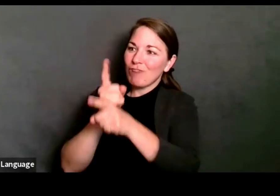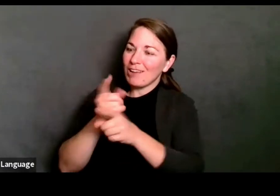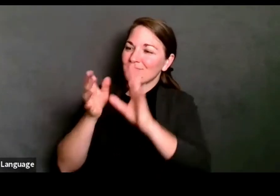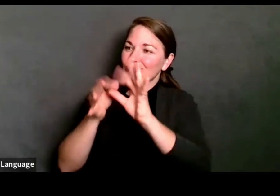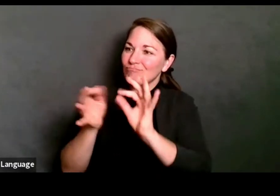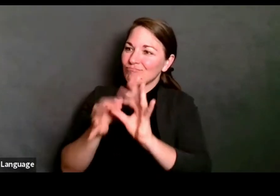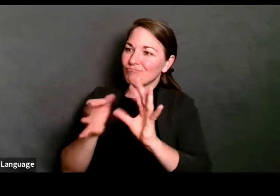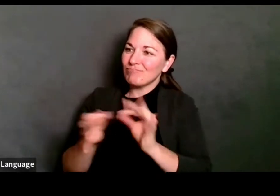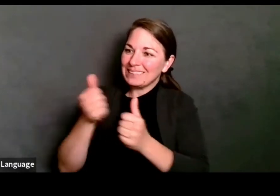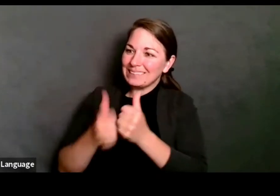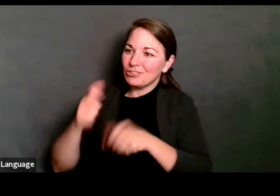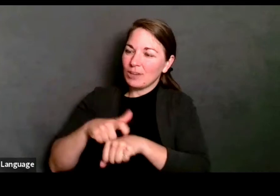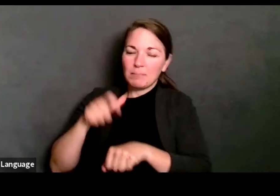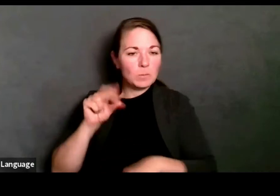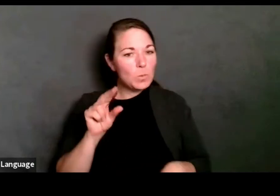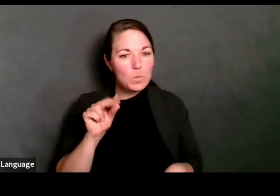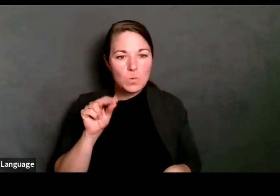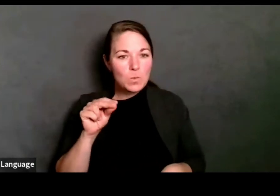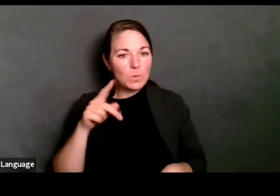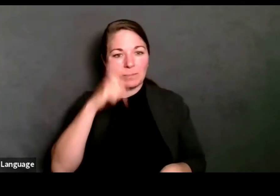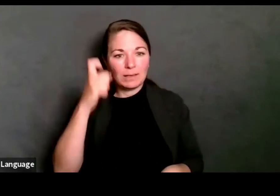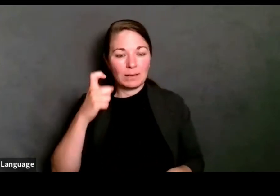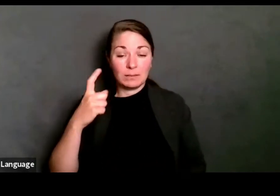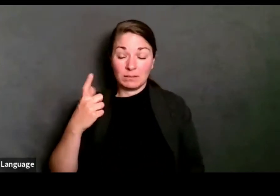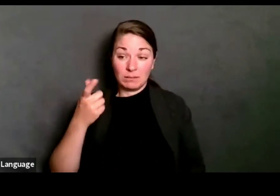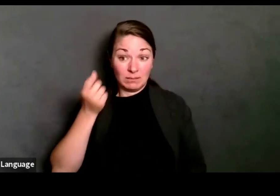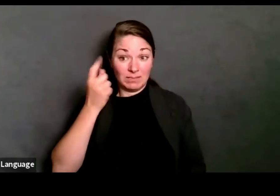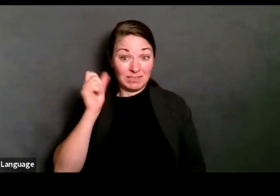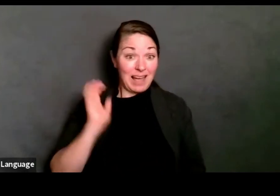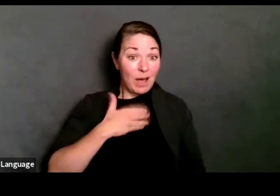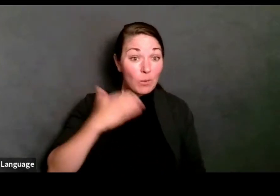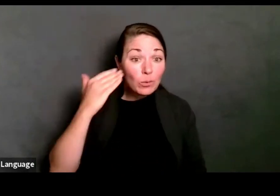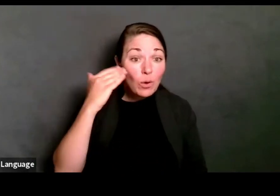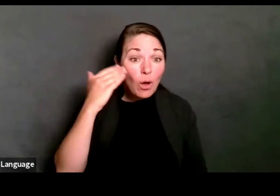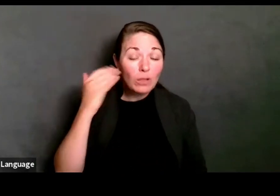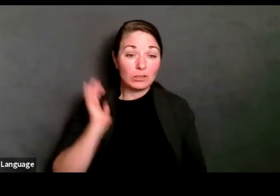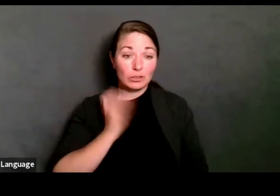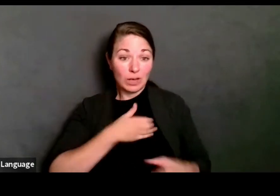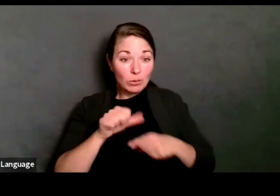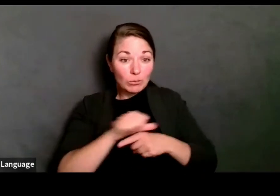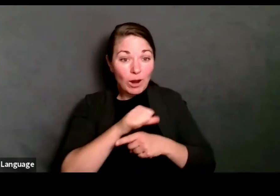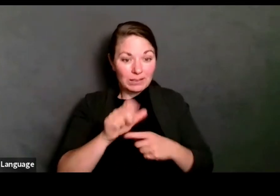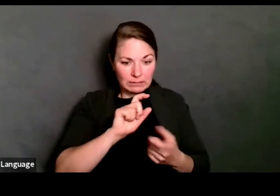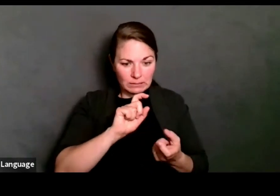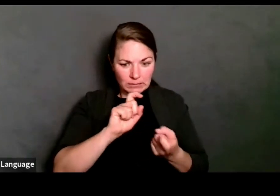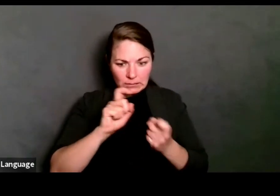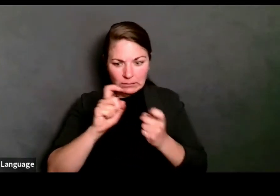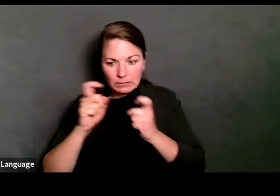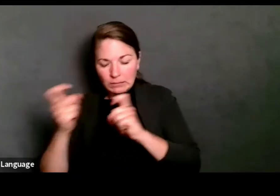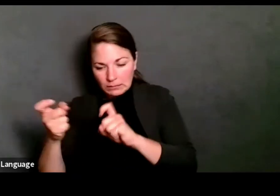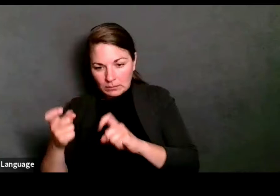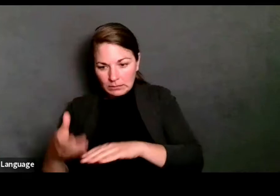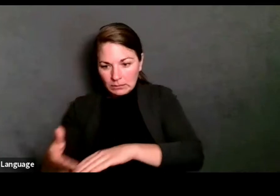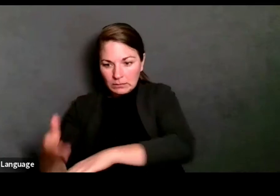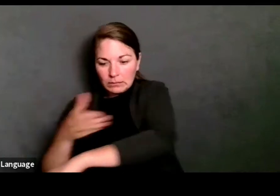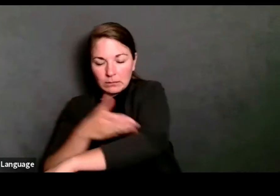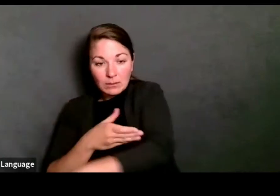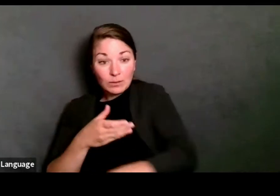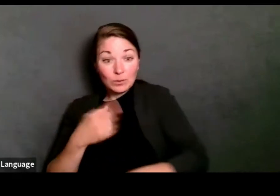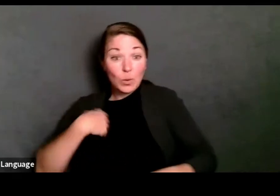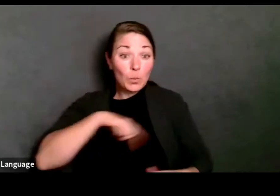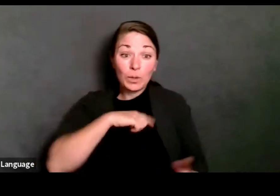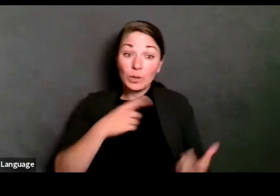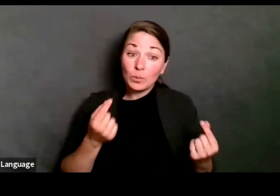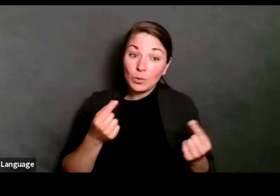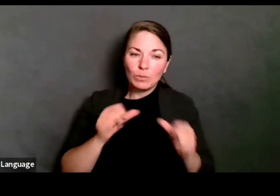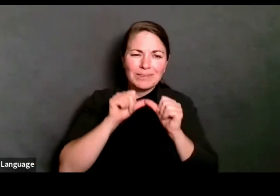thing. Knowledge and language and practices continue to change and grow, and so all we can do is be continually engaged in the practice of